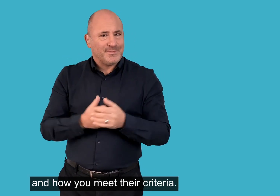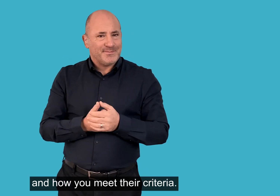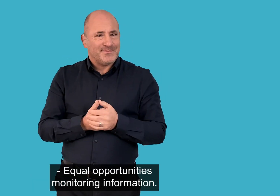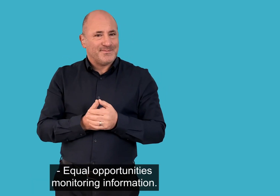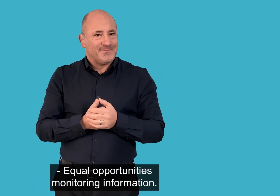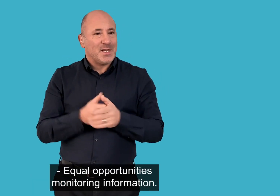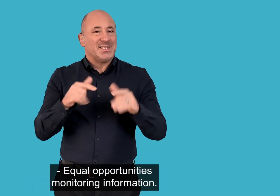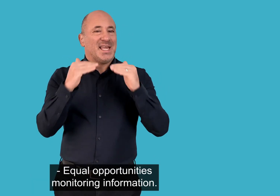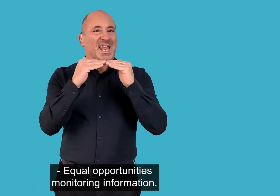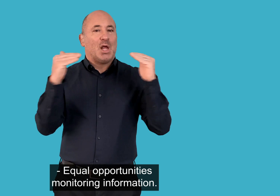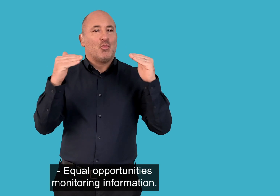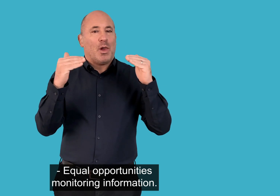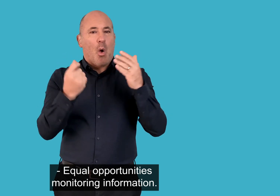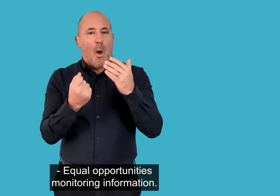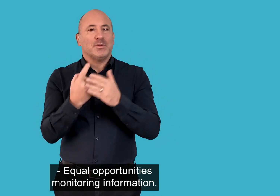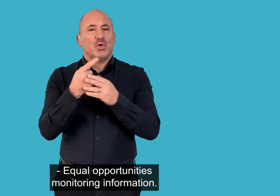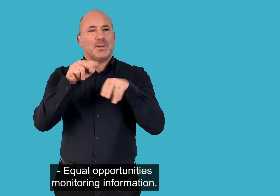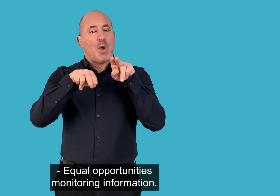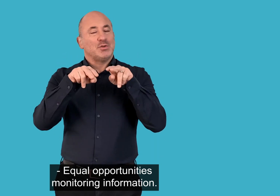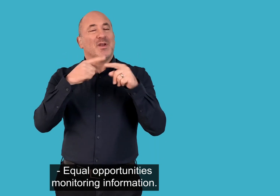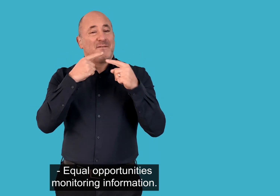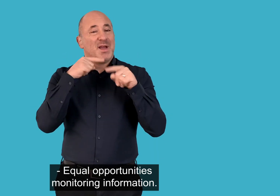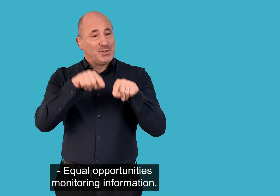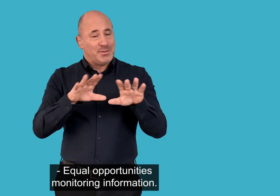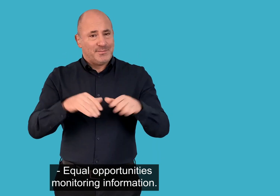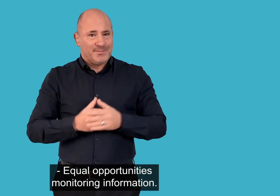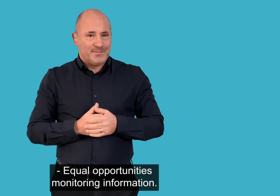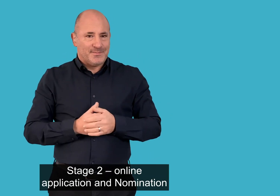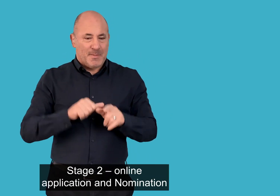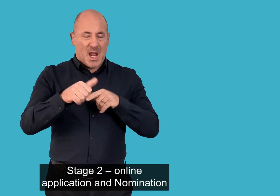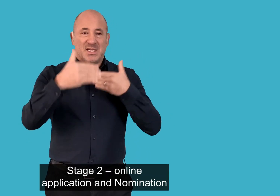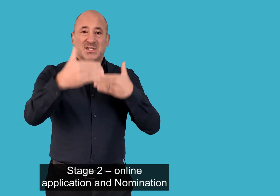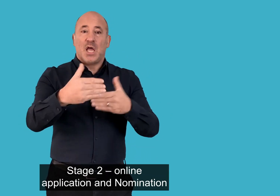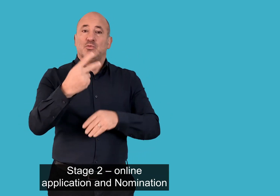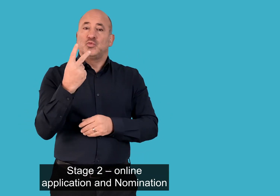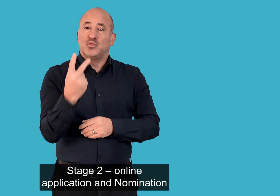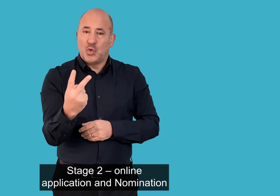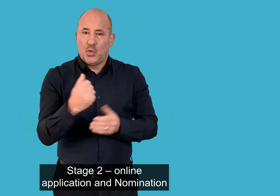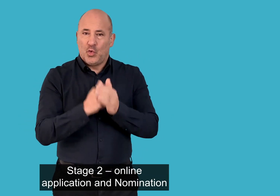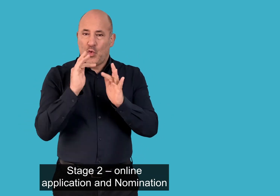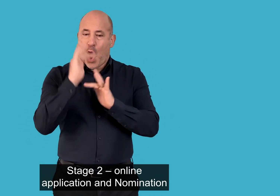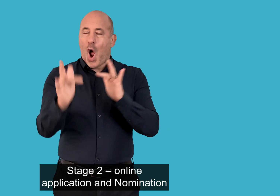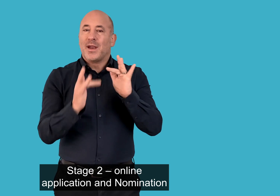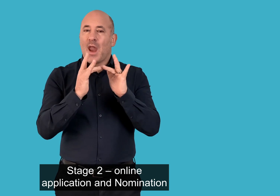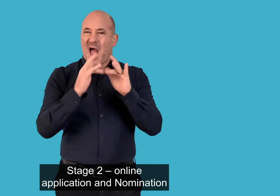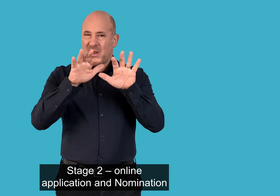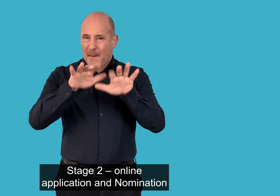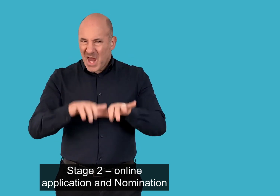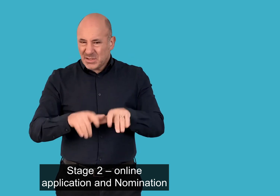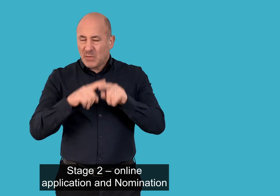criteria. Equal opportunities monitoring information. Stage 2 Online application and